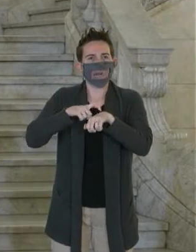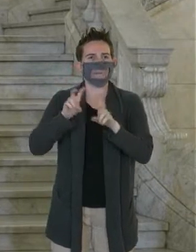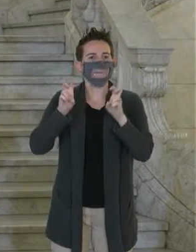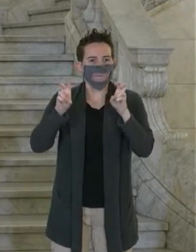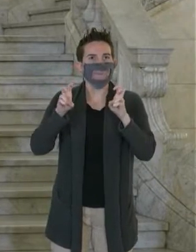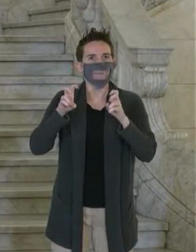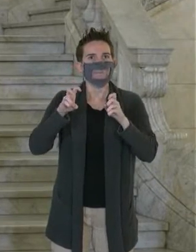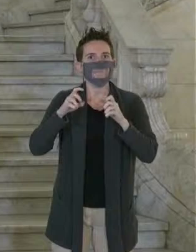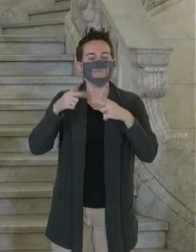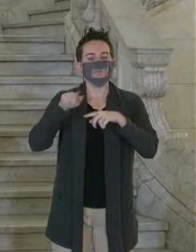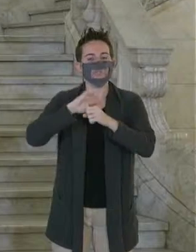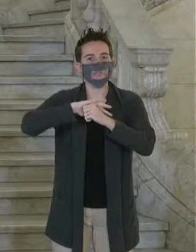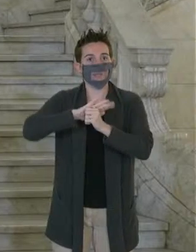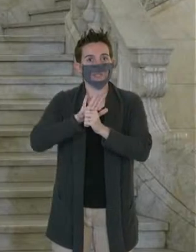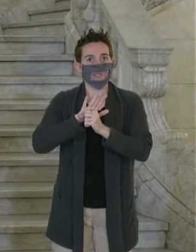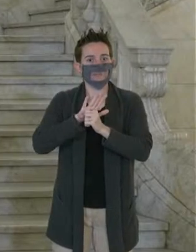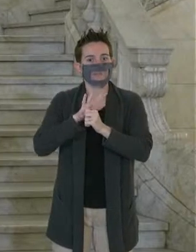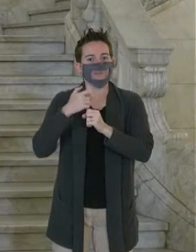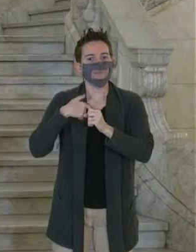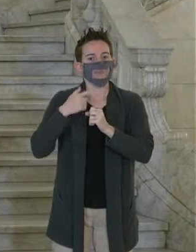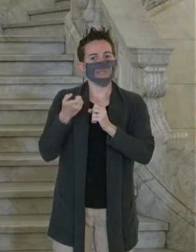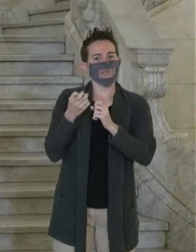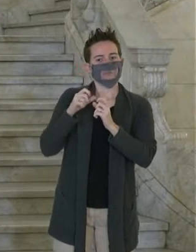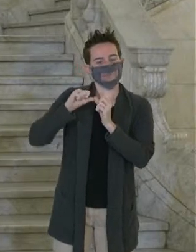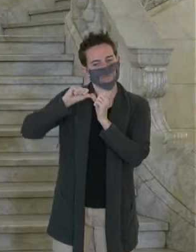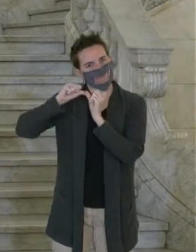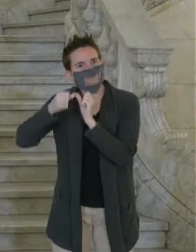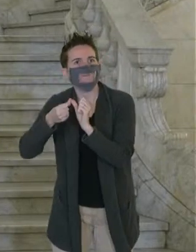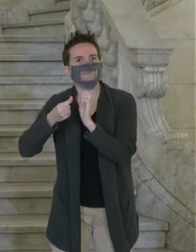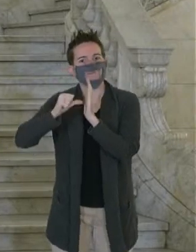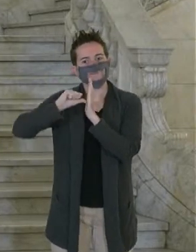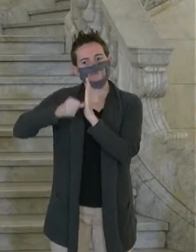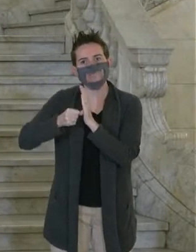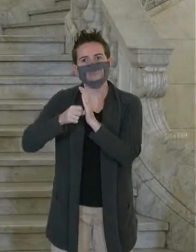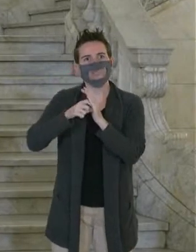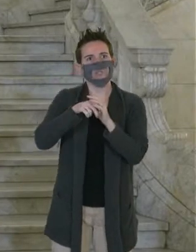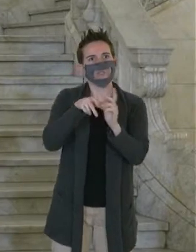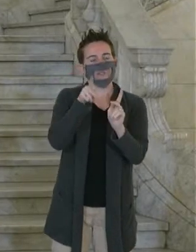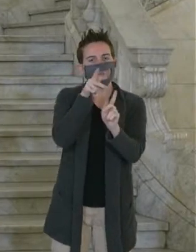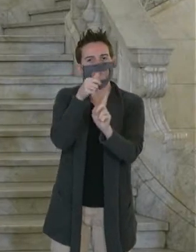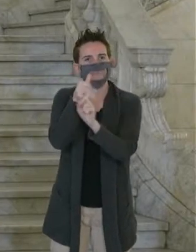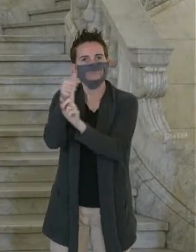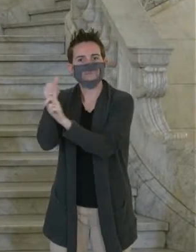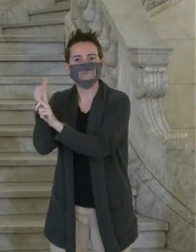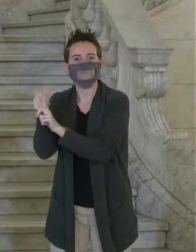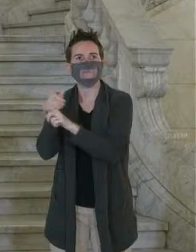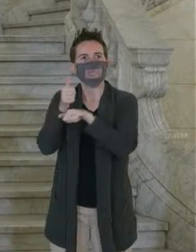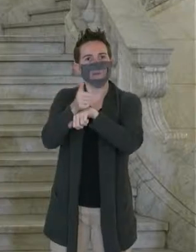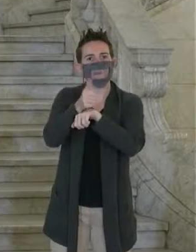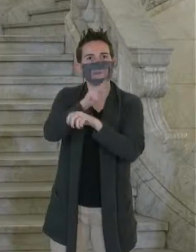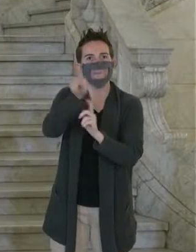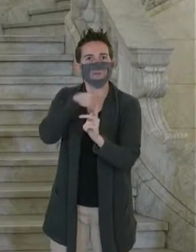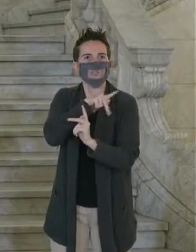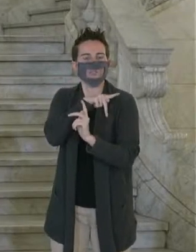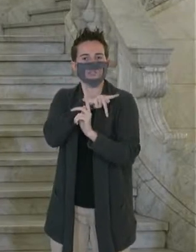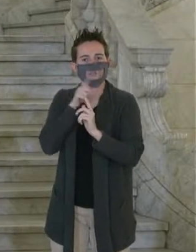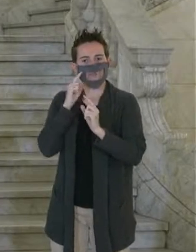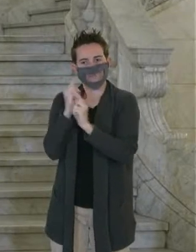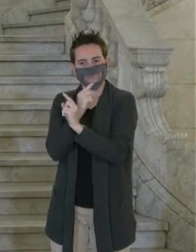pandemic where we have to lean more heavily on personal accountability to prevent the spread of the virus.